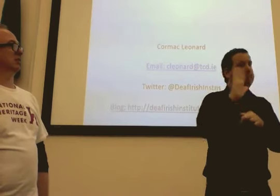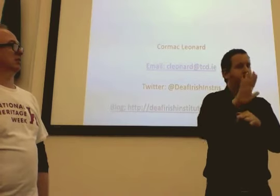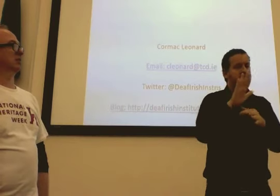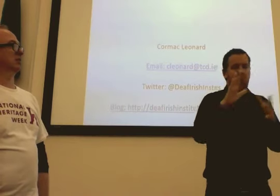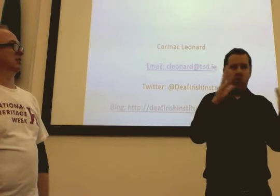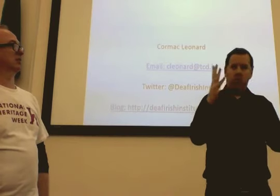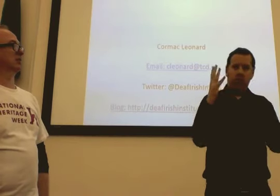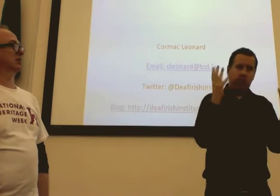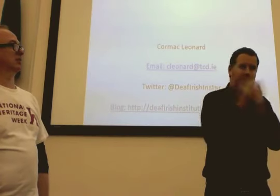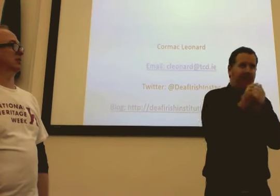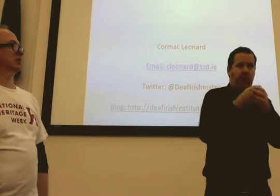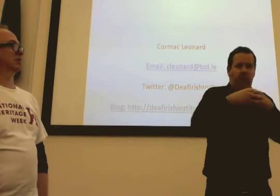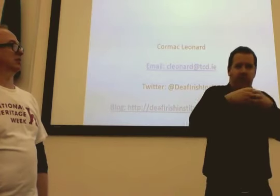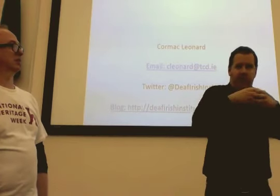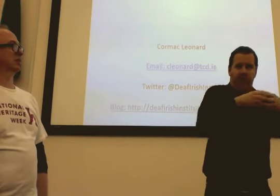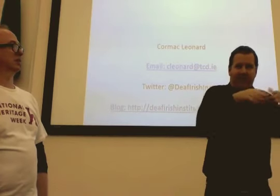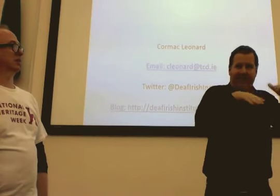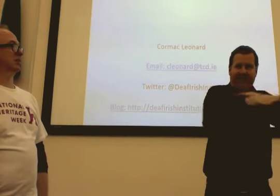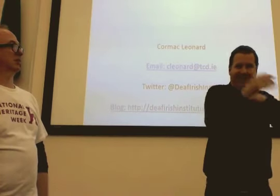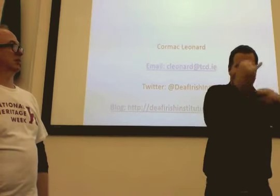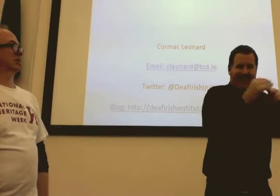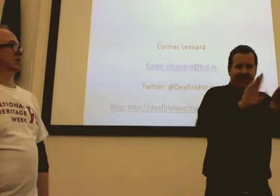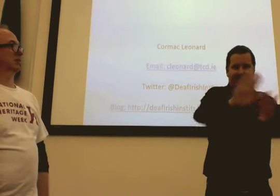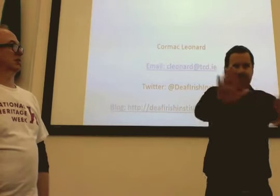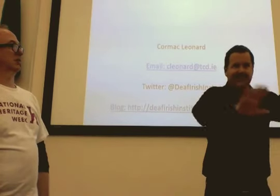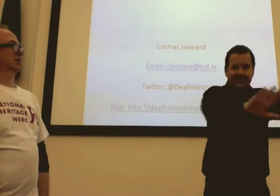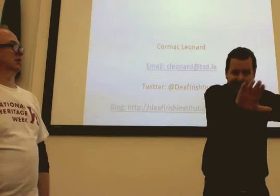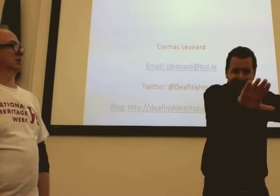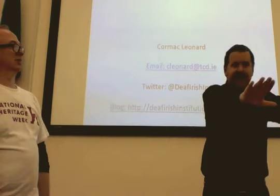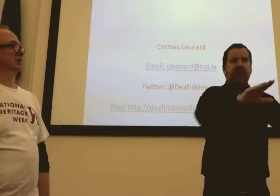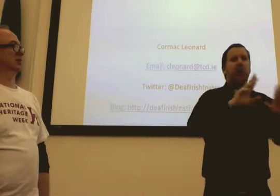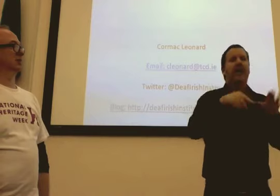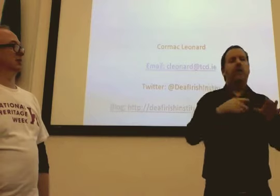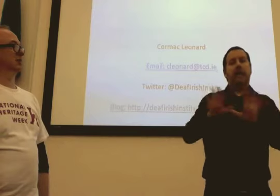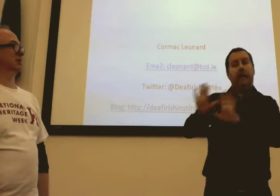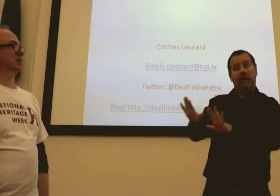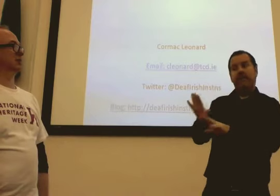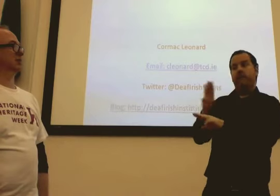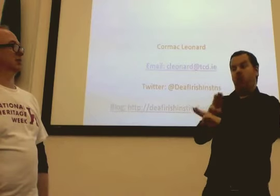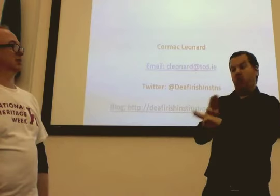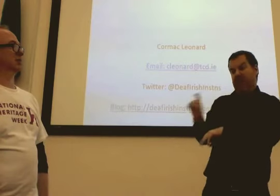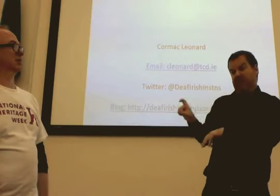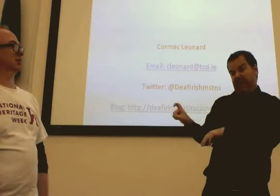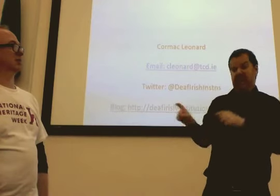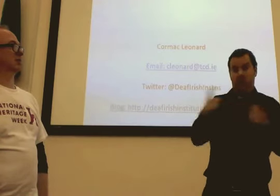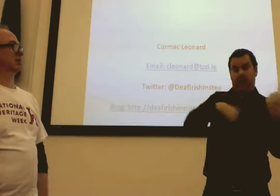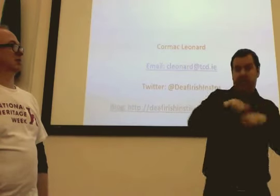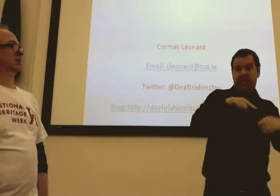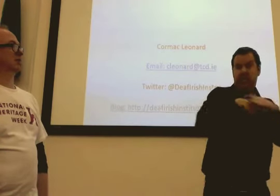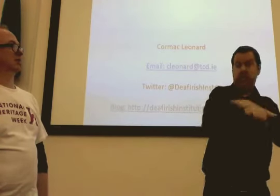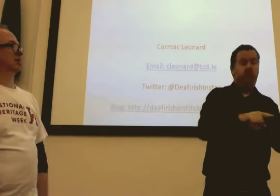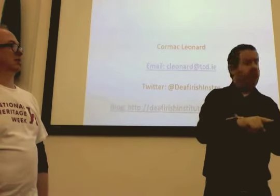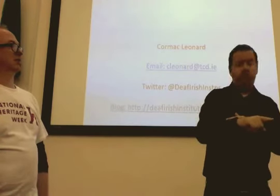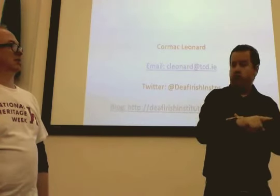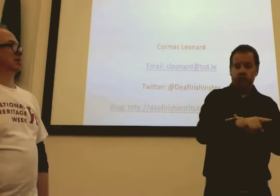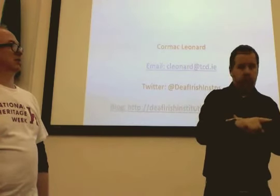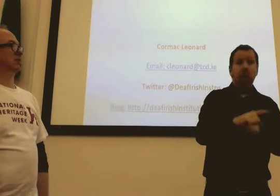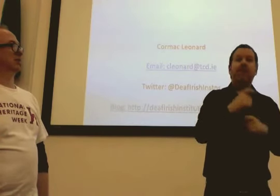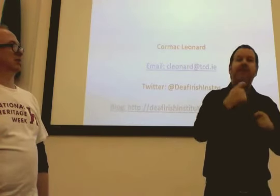rigid laws that you would have to go in as a family and then be separated. You can't just say, oh yeah, the